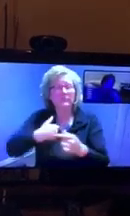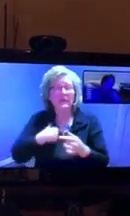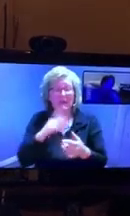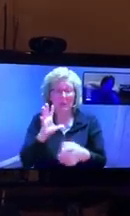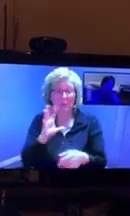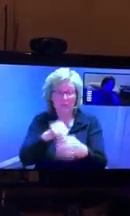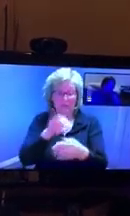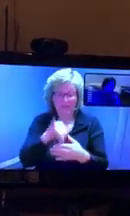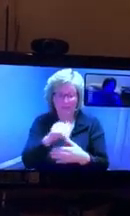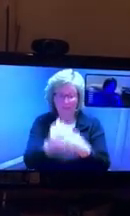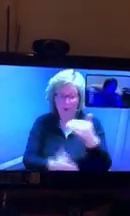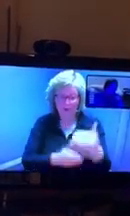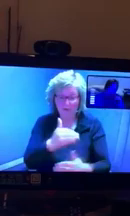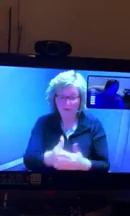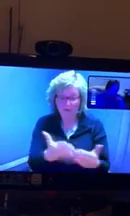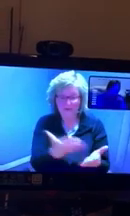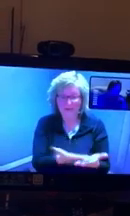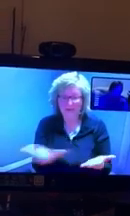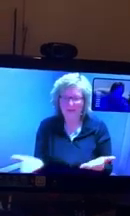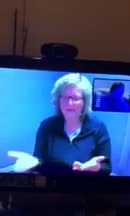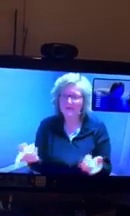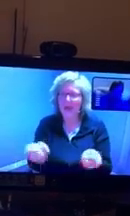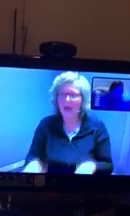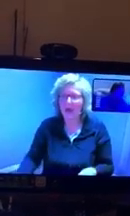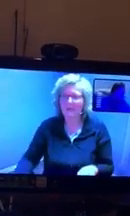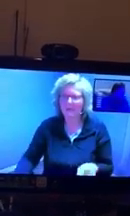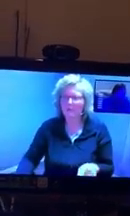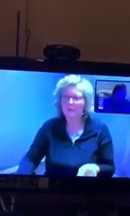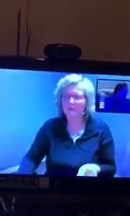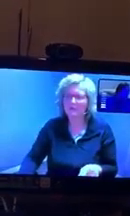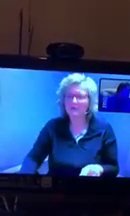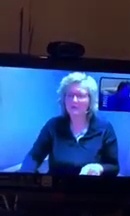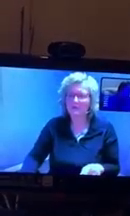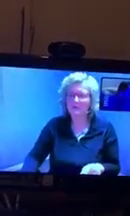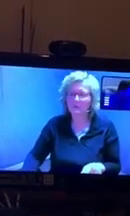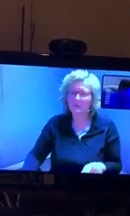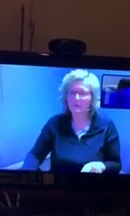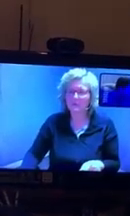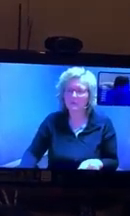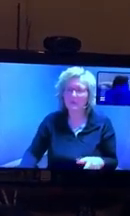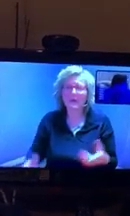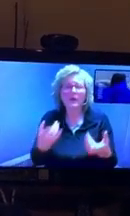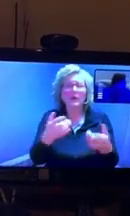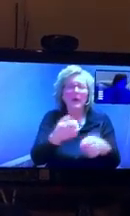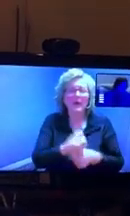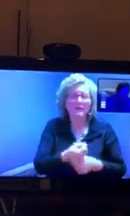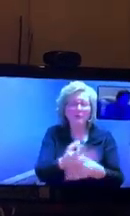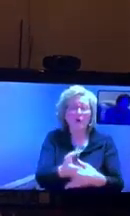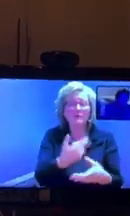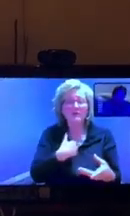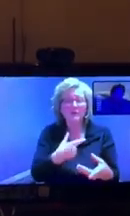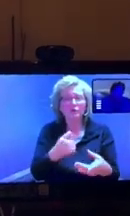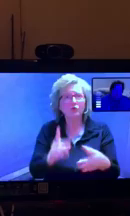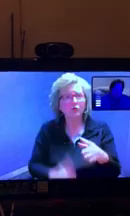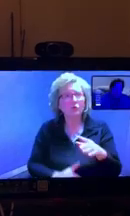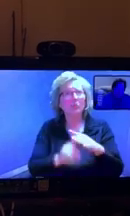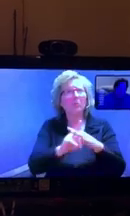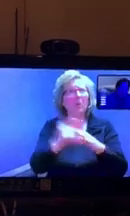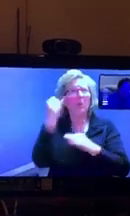process, things happened, and it caused us to come to an idea that was